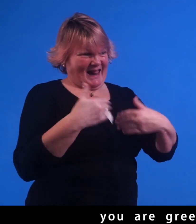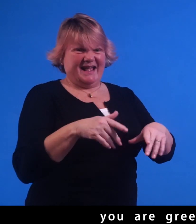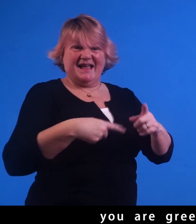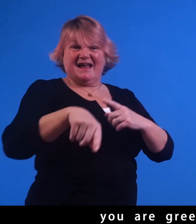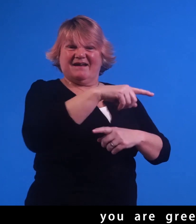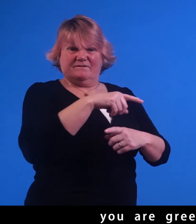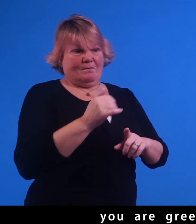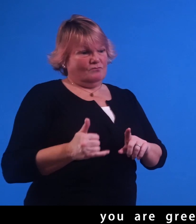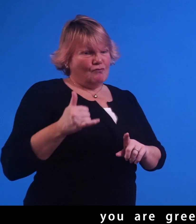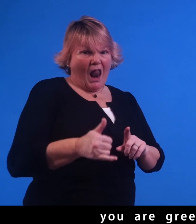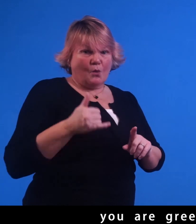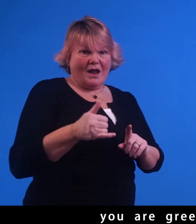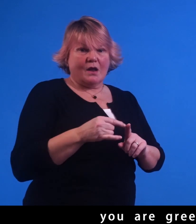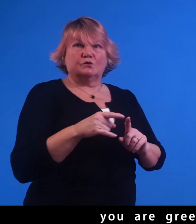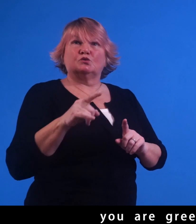the railway to the skies.